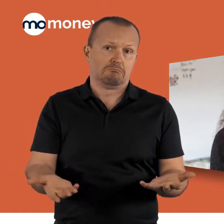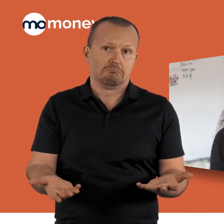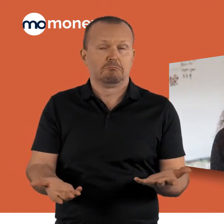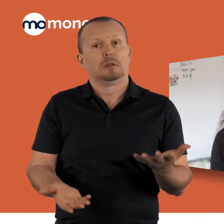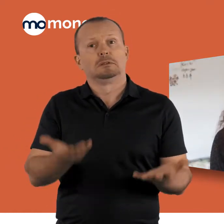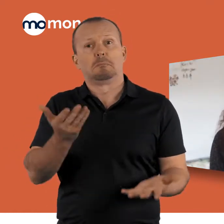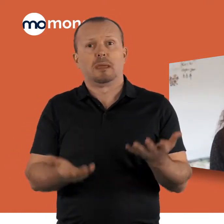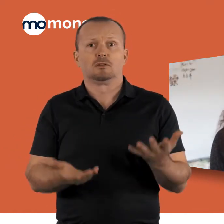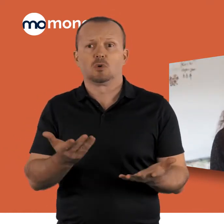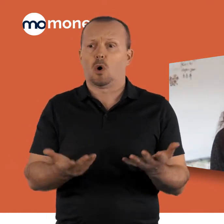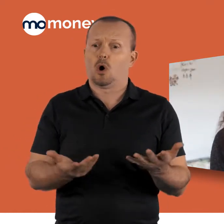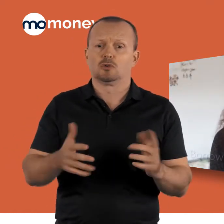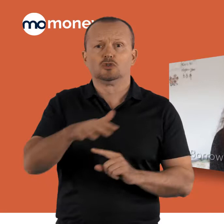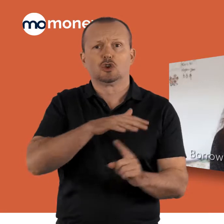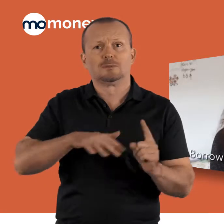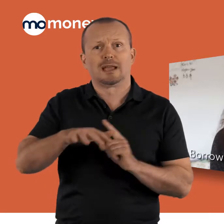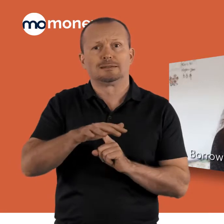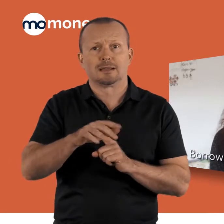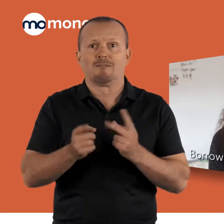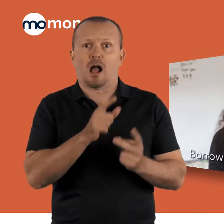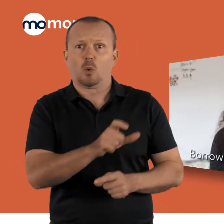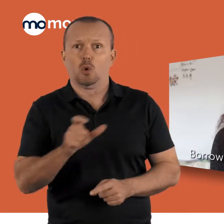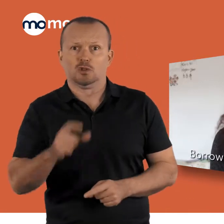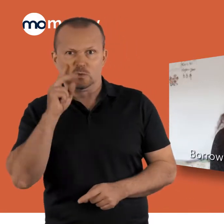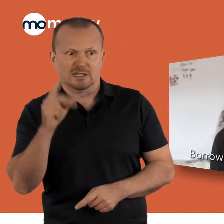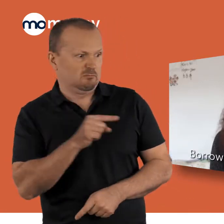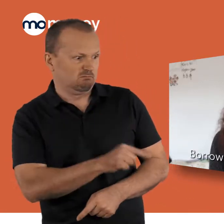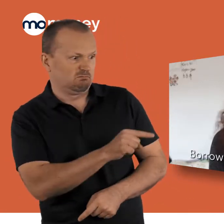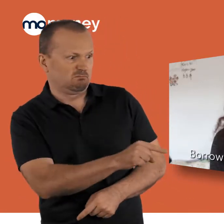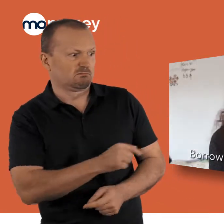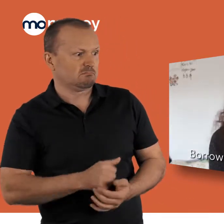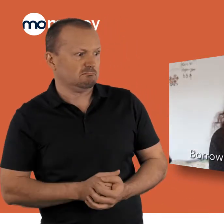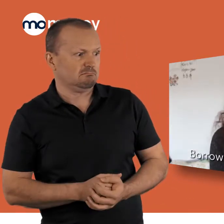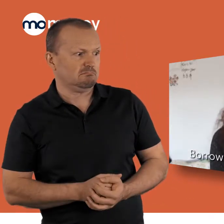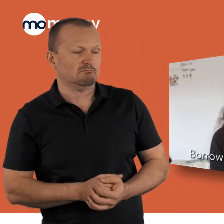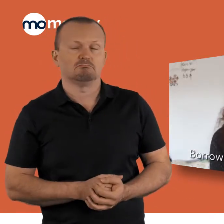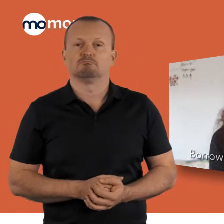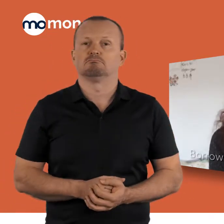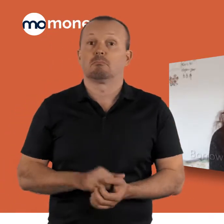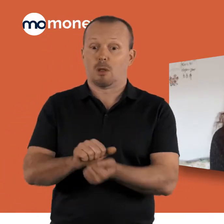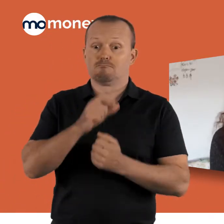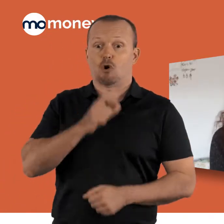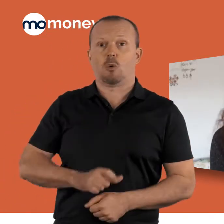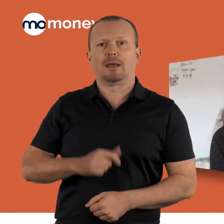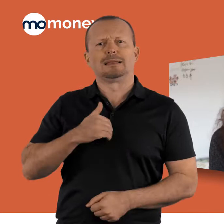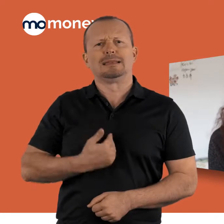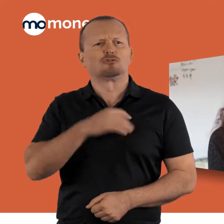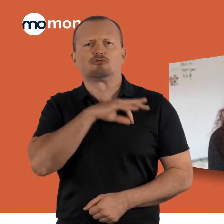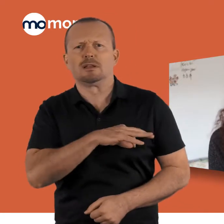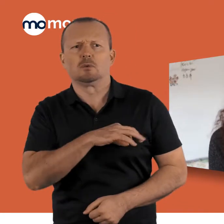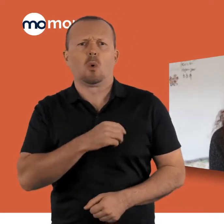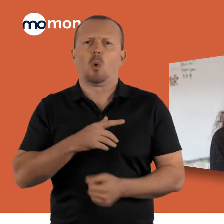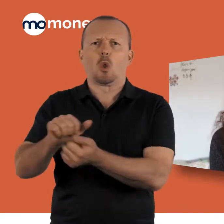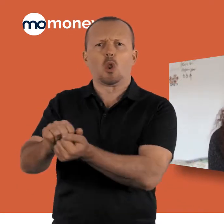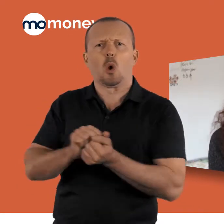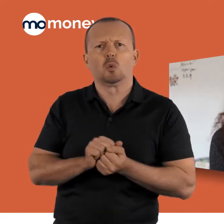on the circumstances, a borrower could also be referred to as a debtor or a lessee. The borrower is the one who needs credit or a loan to purchase